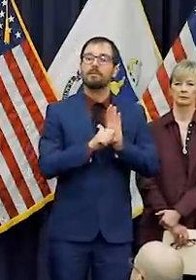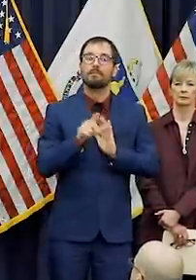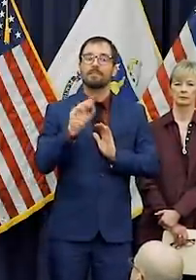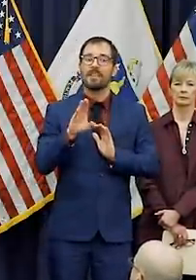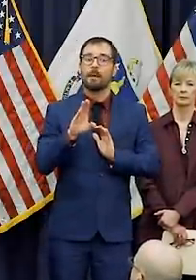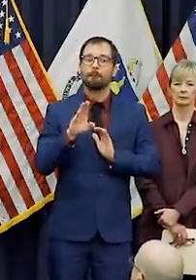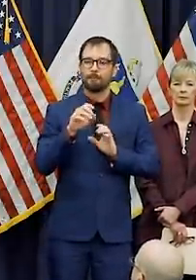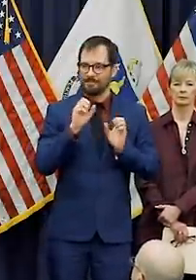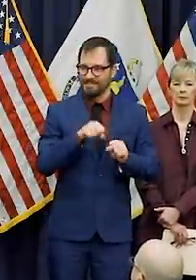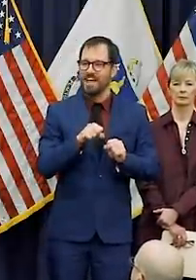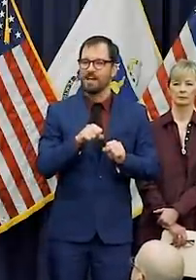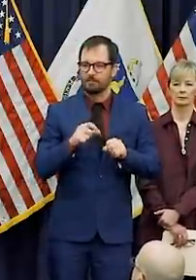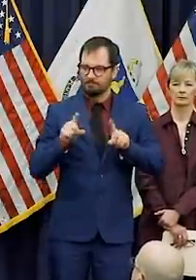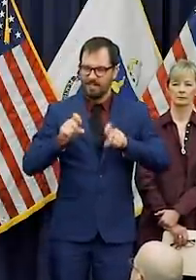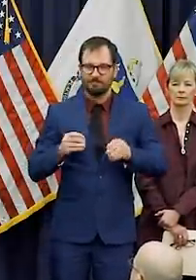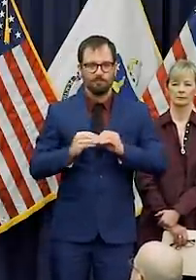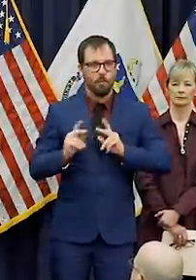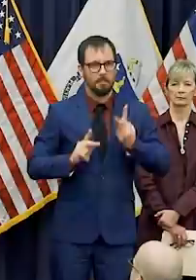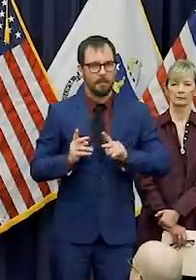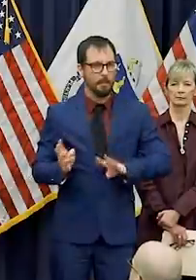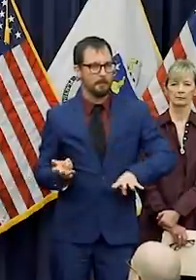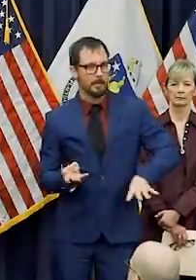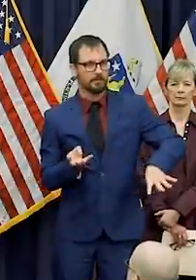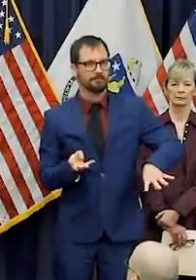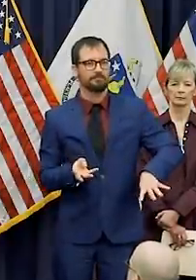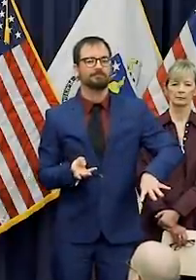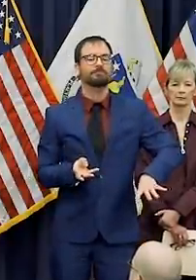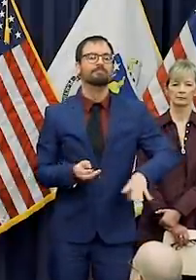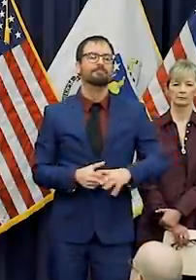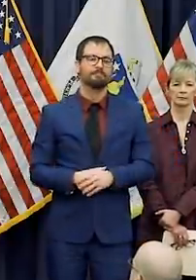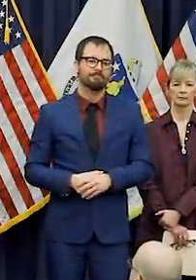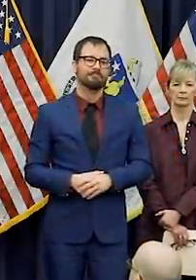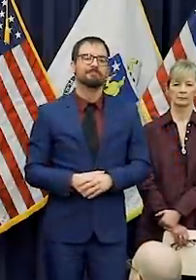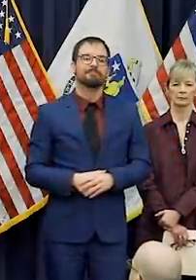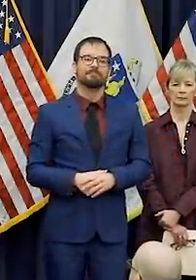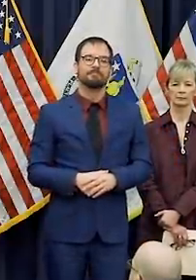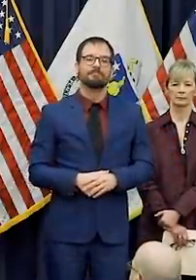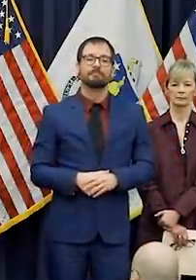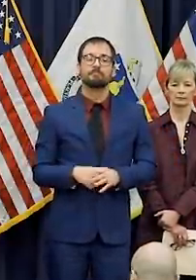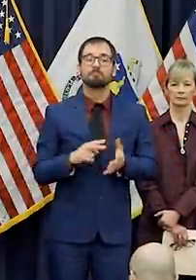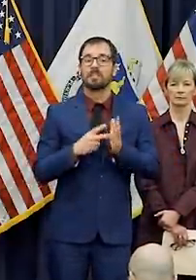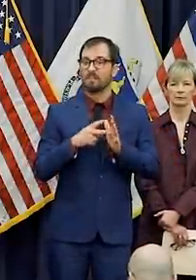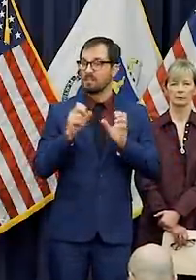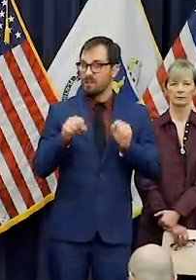to approximately 400 patients a day, up from the current 200 patients a day.